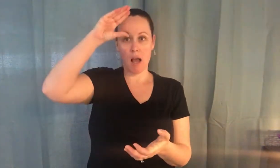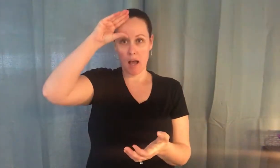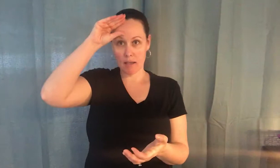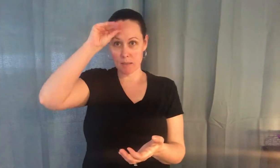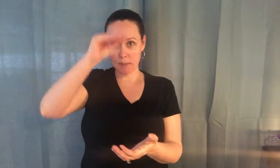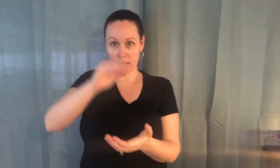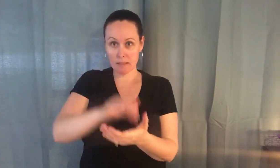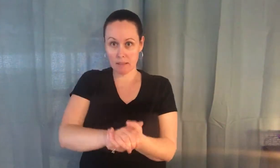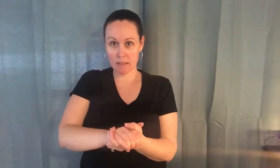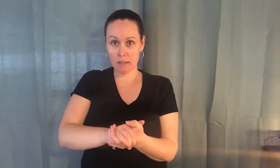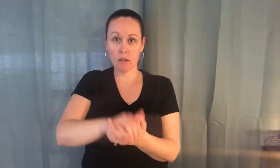Husband,